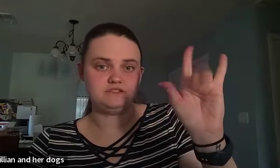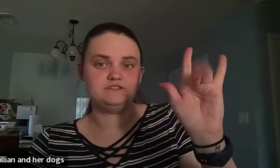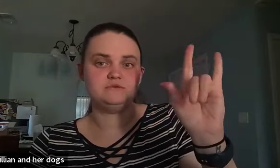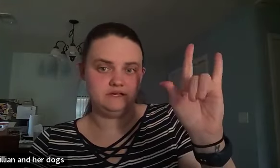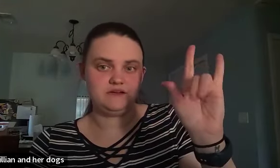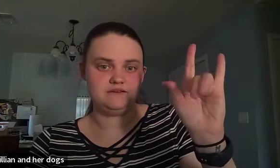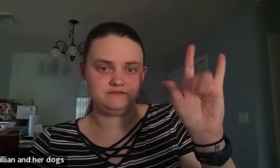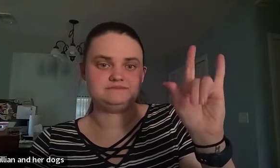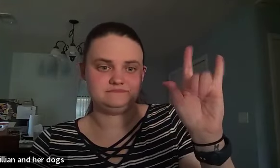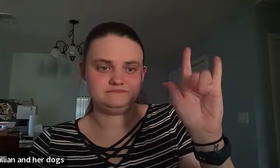bounce. 25.